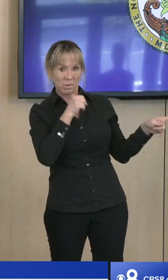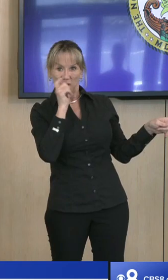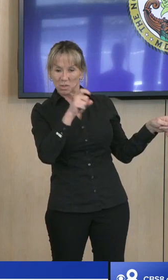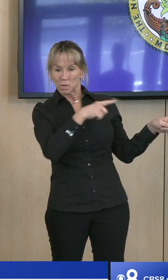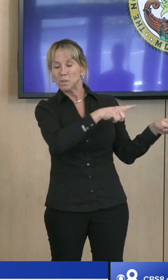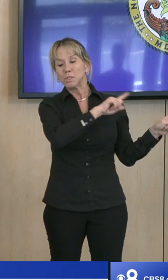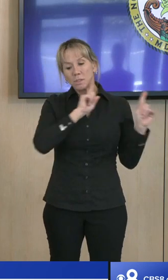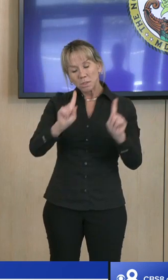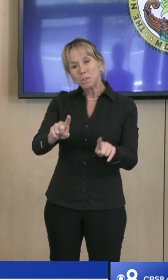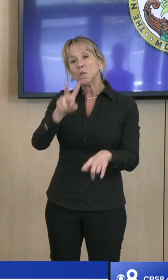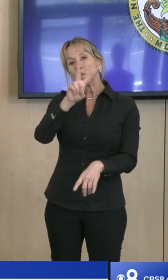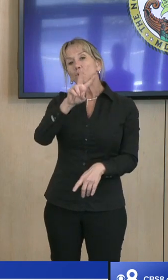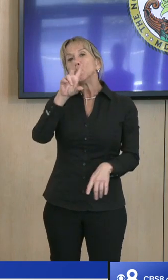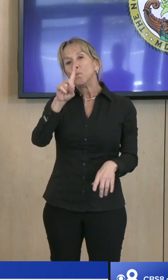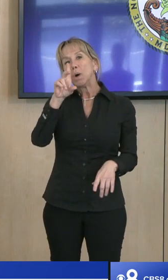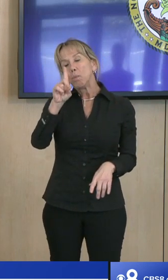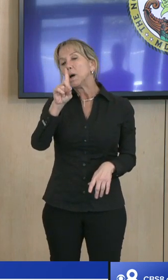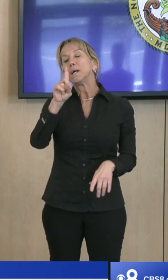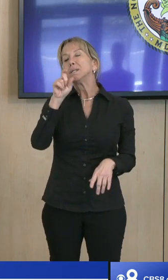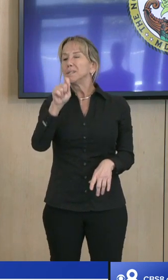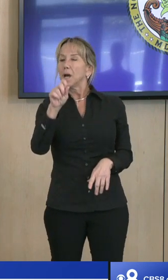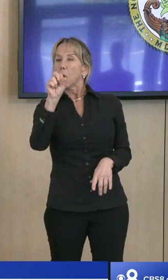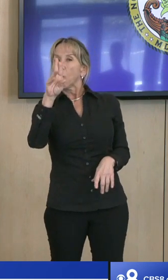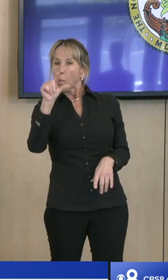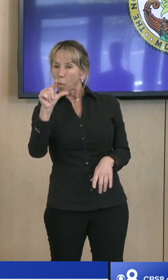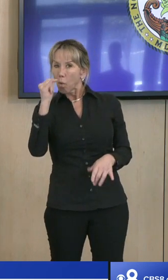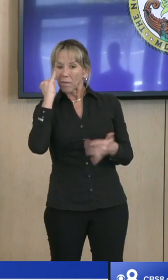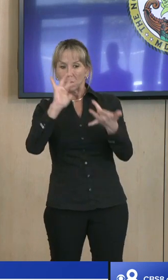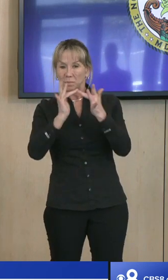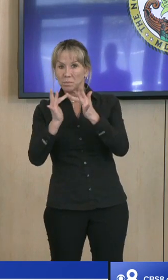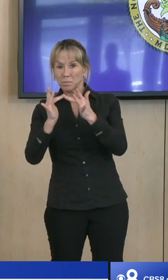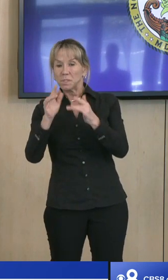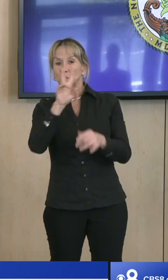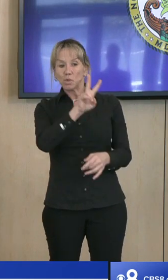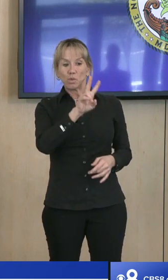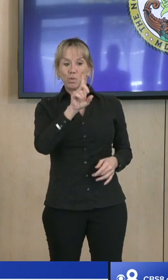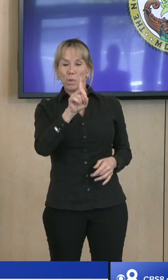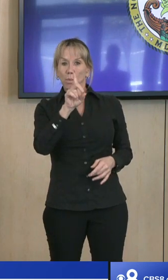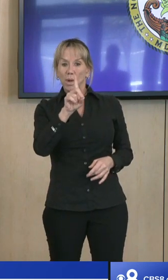211sandiego.org to fill out an online form. Once again, that is